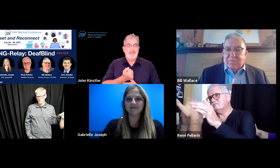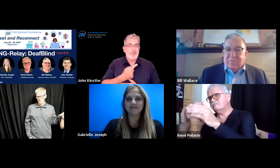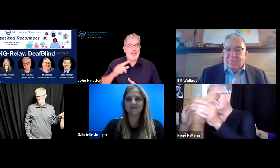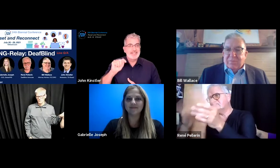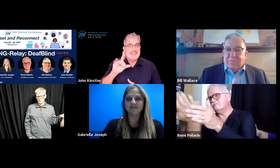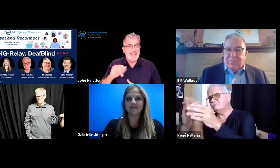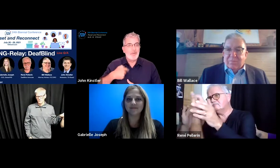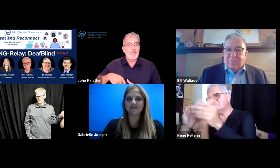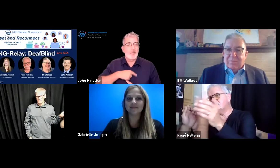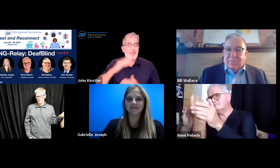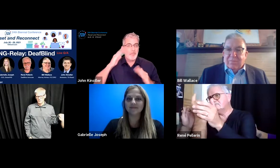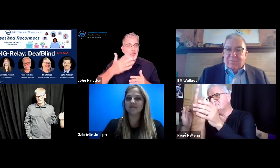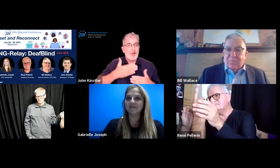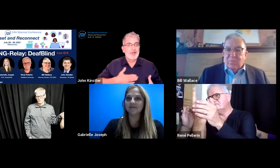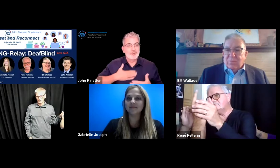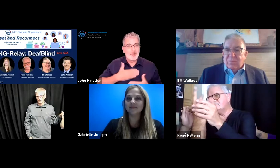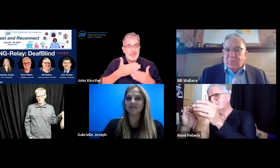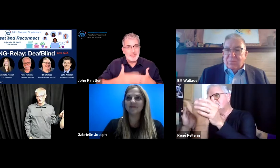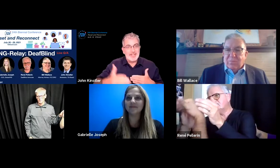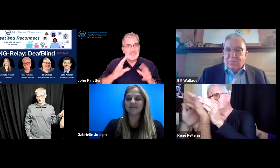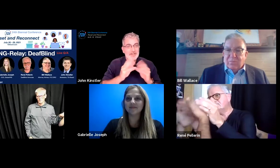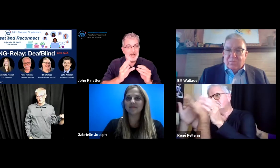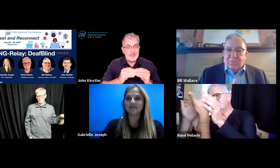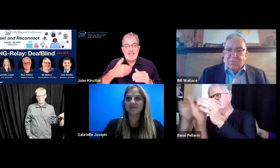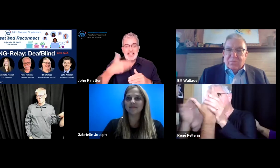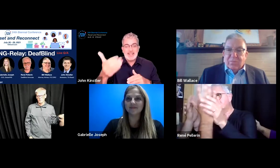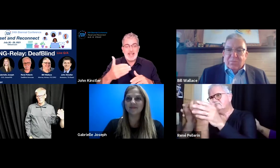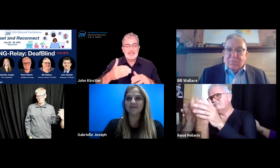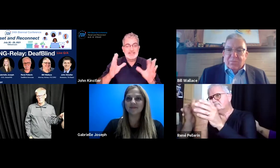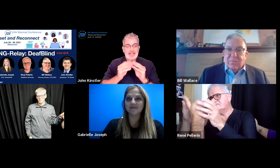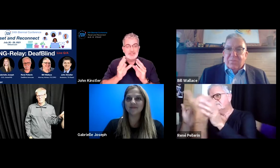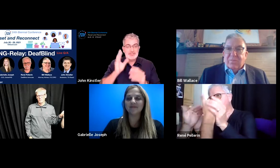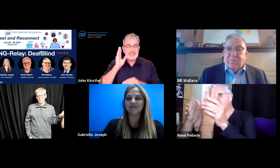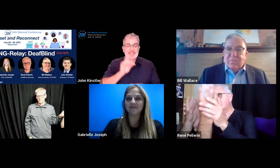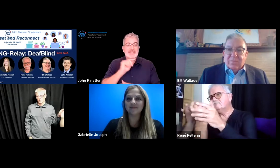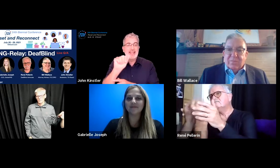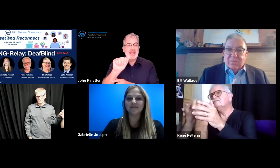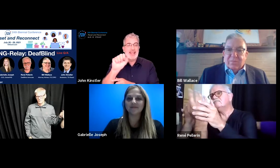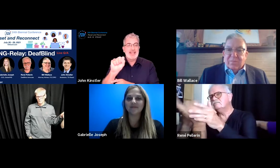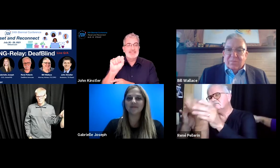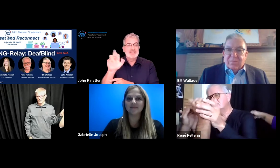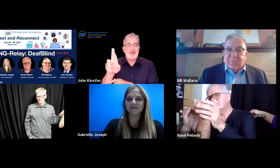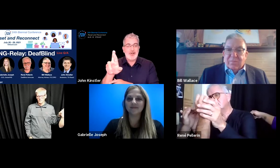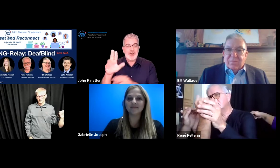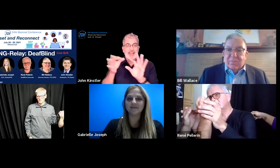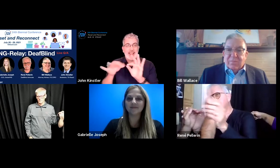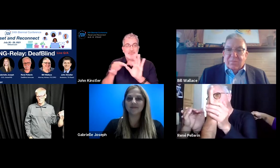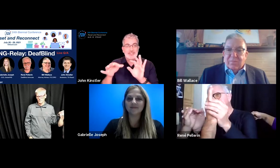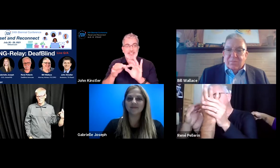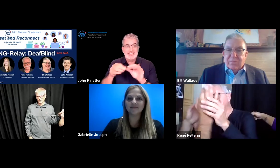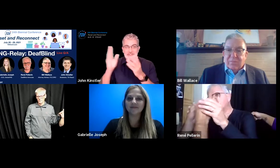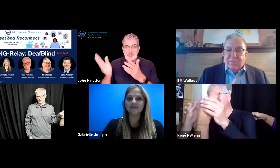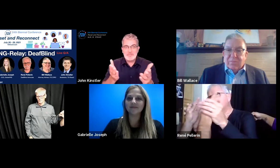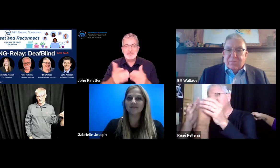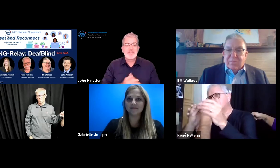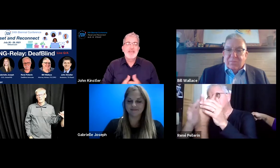hope that everyone here, on behalf of TDI, I hope that everybody enjoys the conference. And please do enjoy the